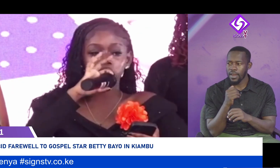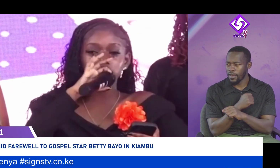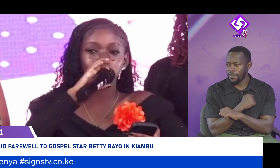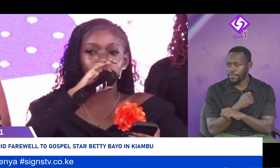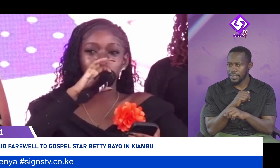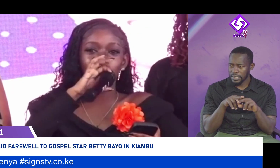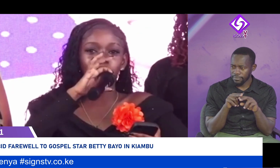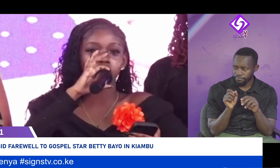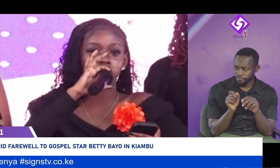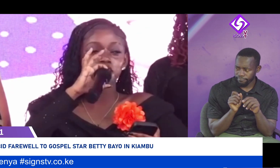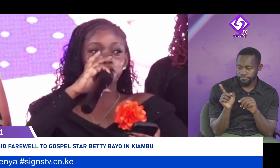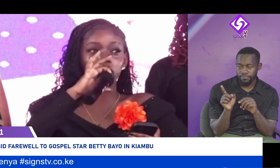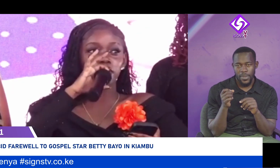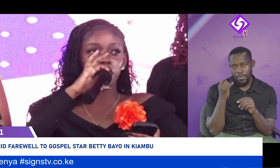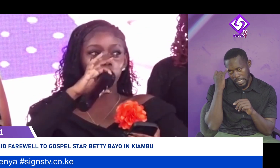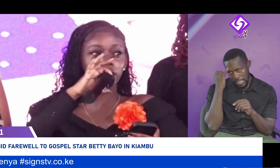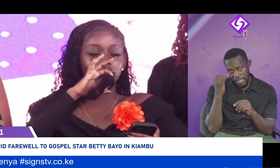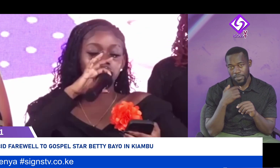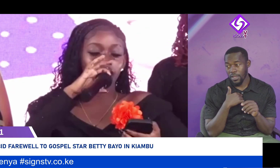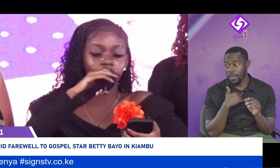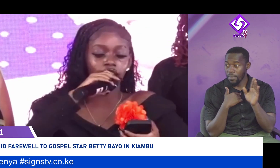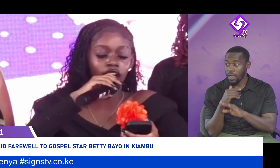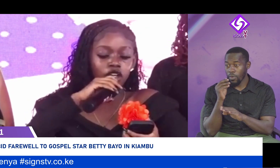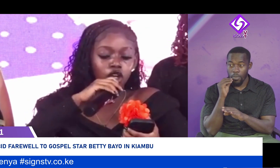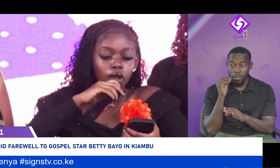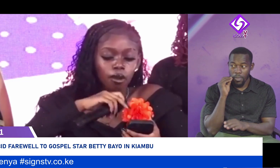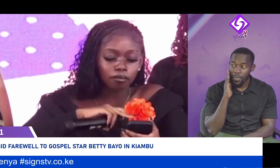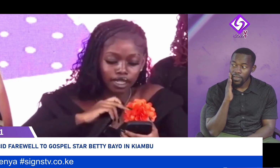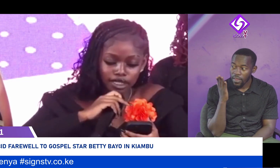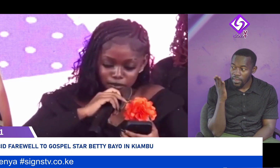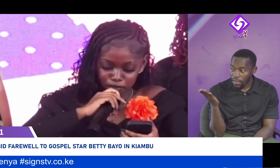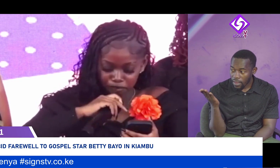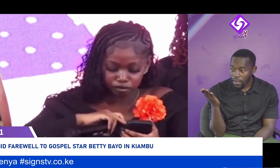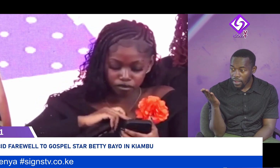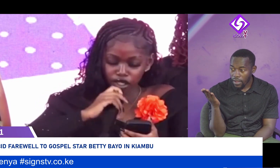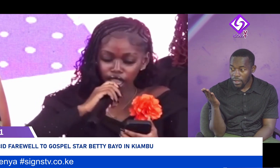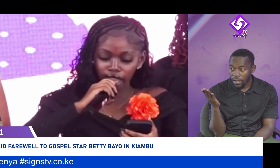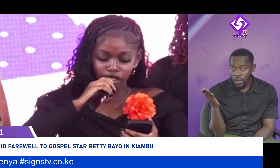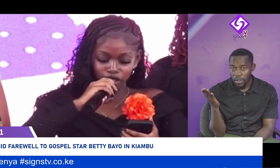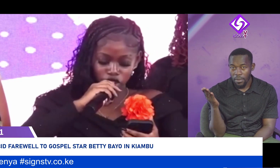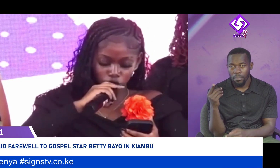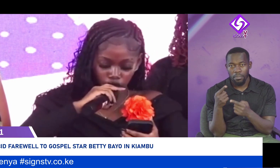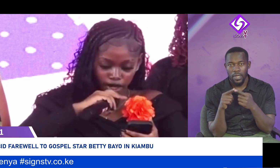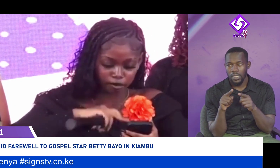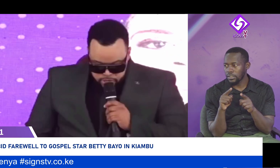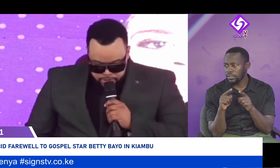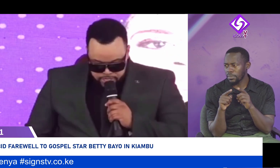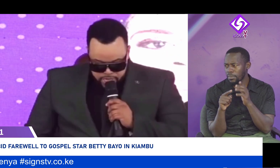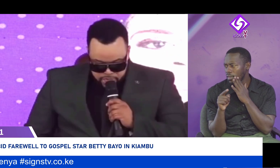always imagine come back home and see her there, but I never saw her. But hear this,